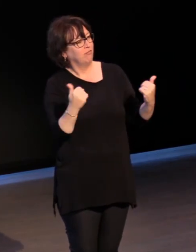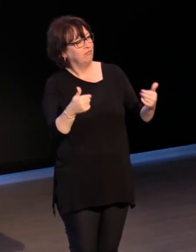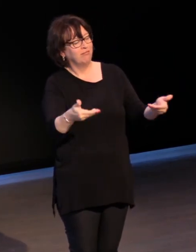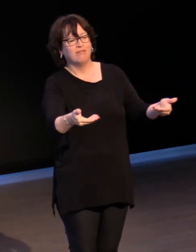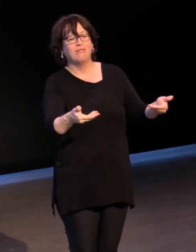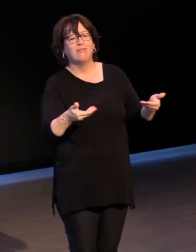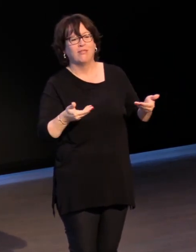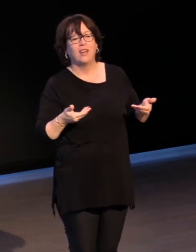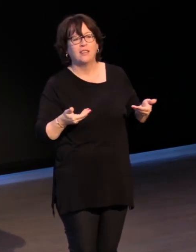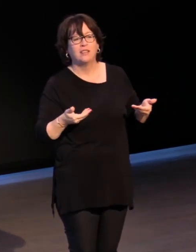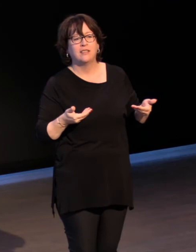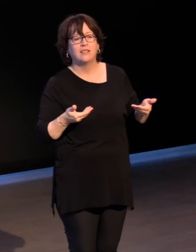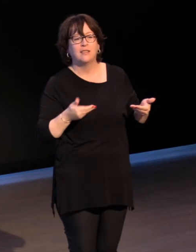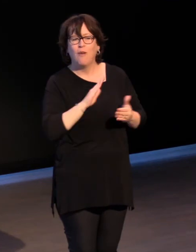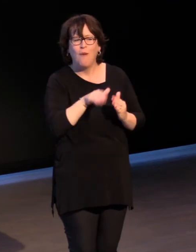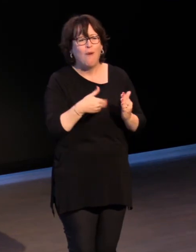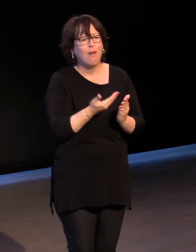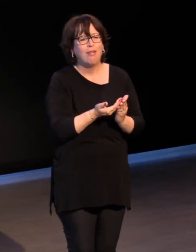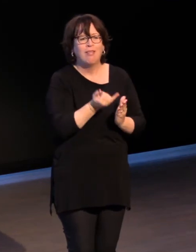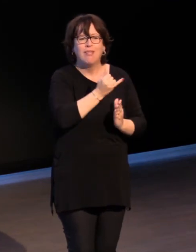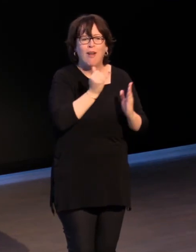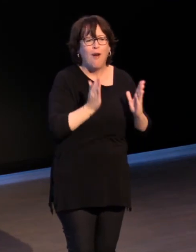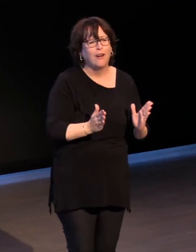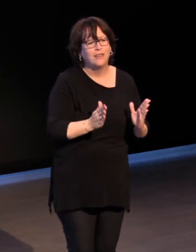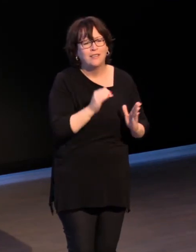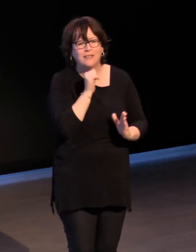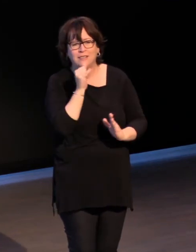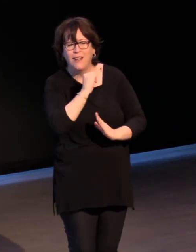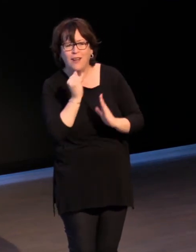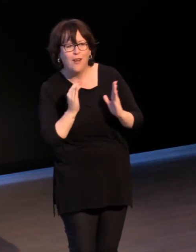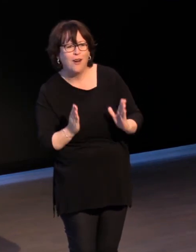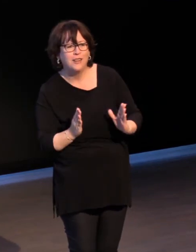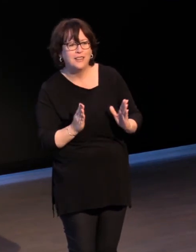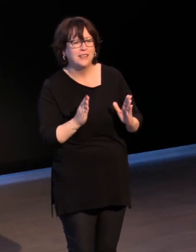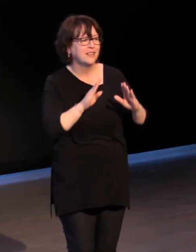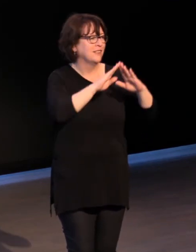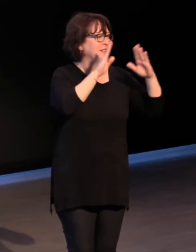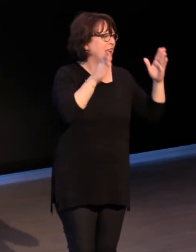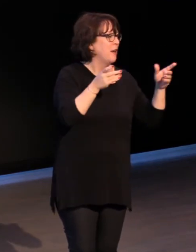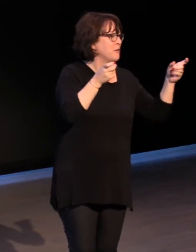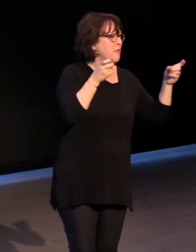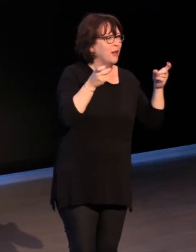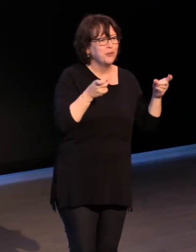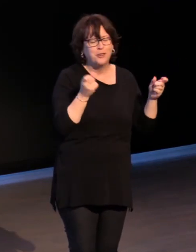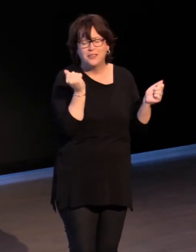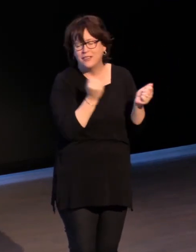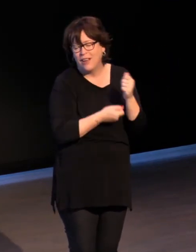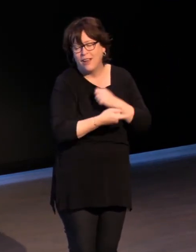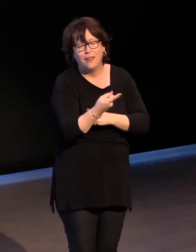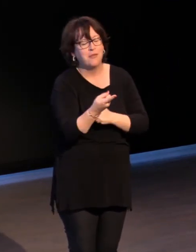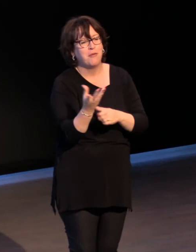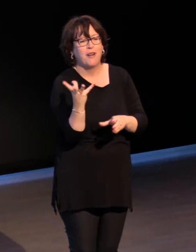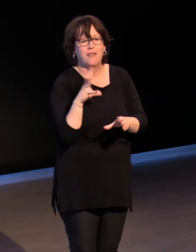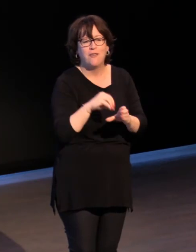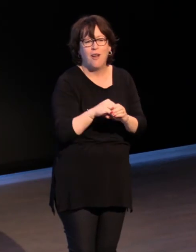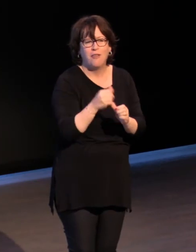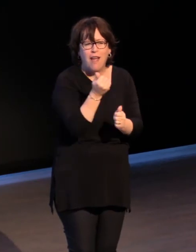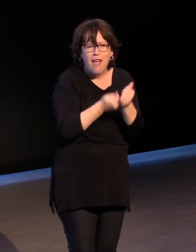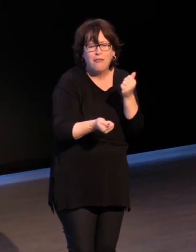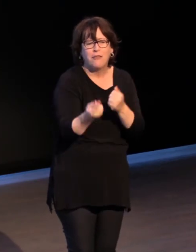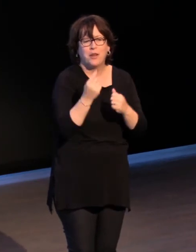all, artists, non-artists, arts managers, or everyone who is involved in every